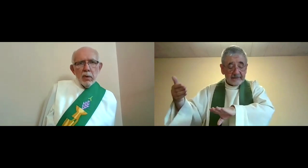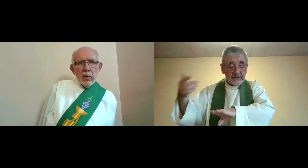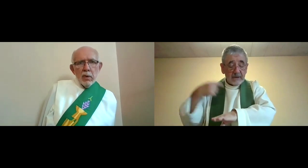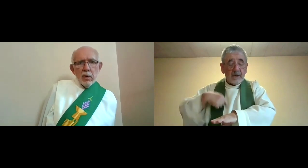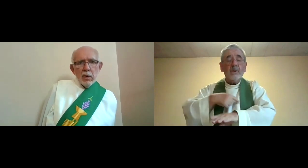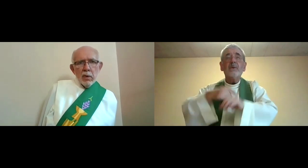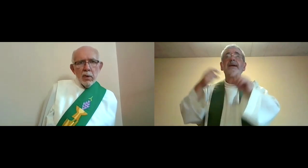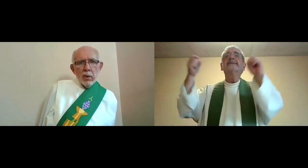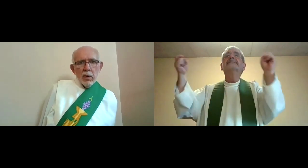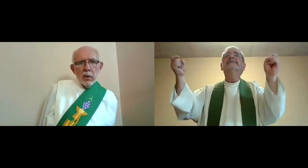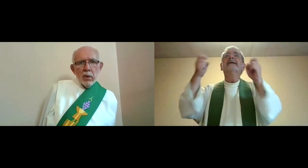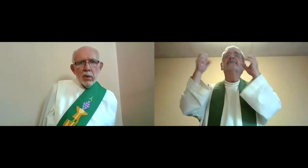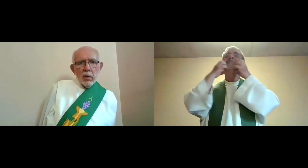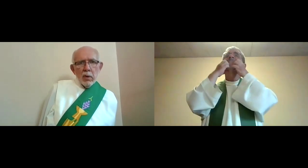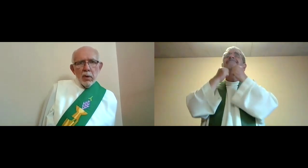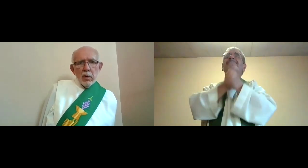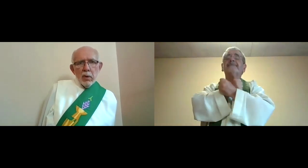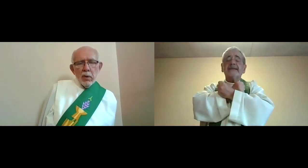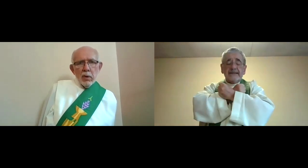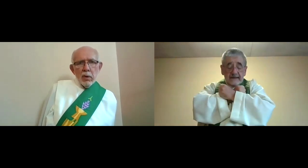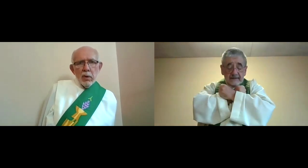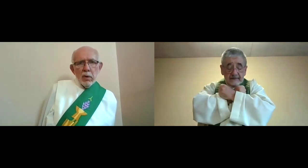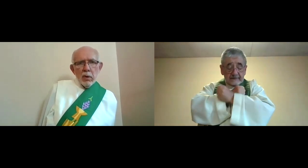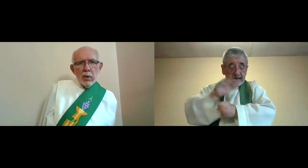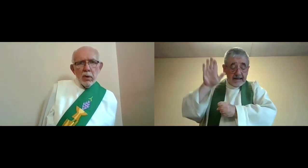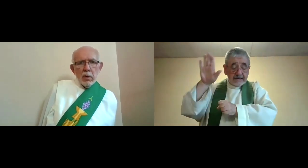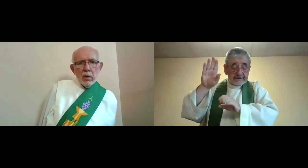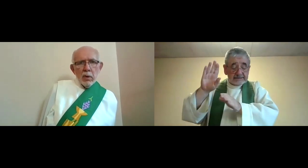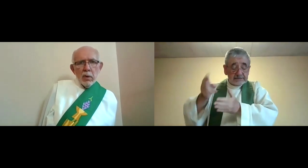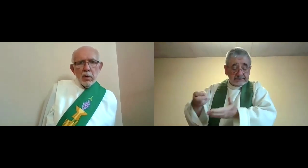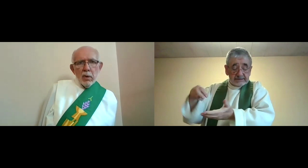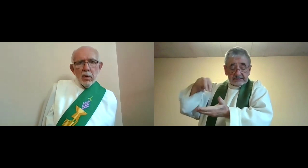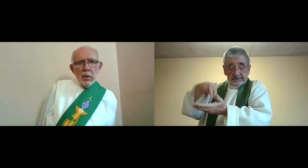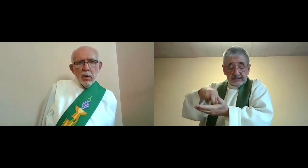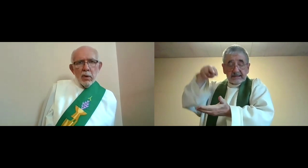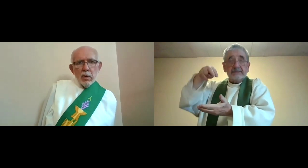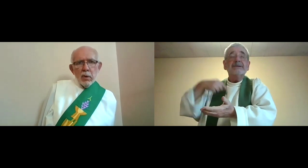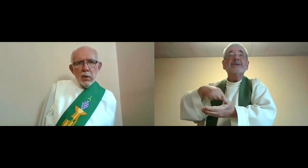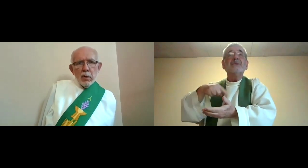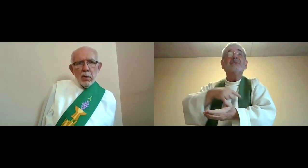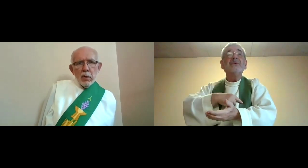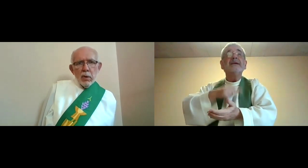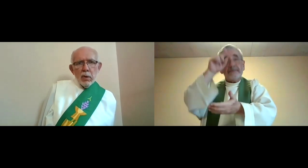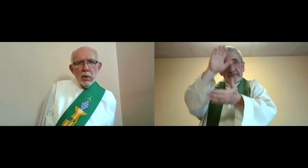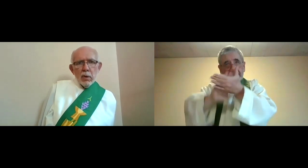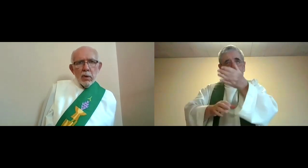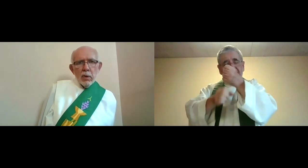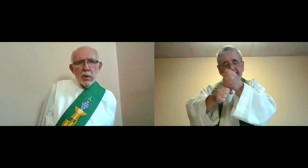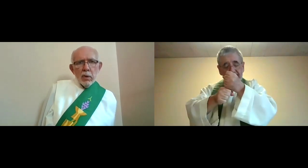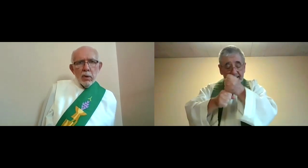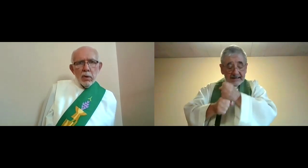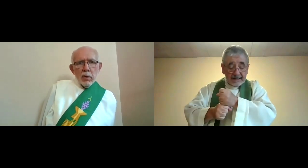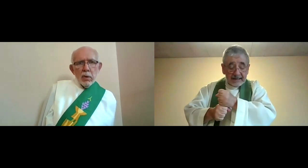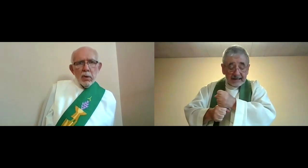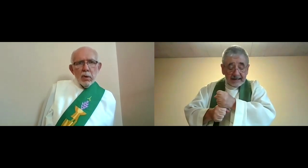His death we celebrate in love. His resurrection we confess with